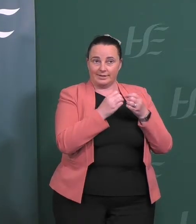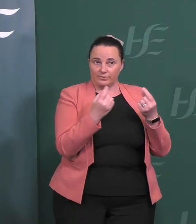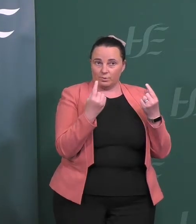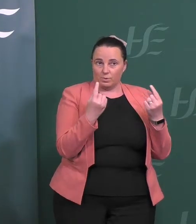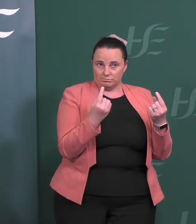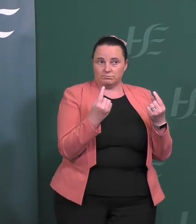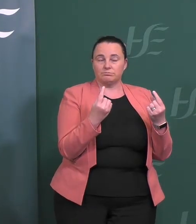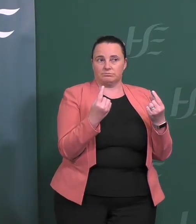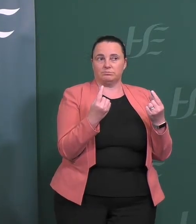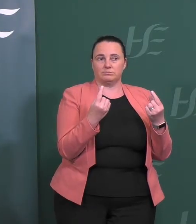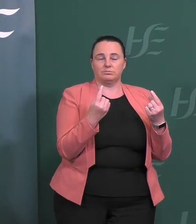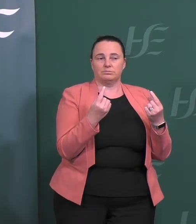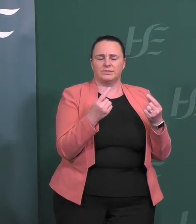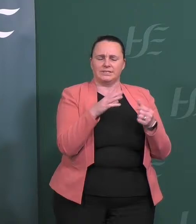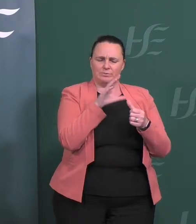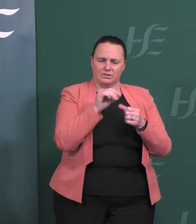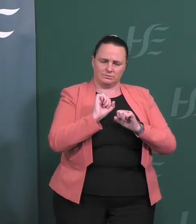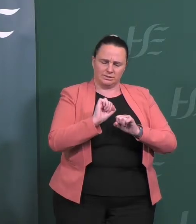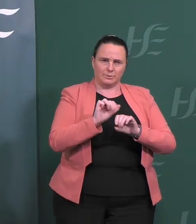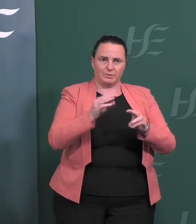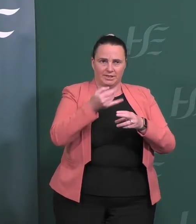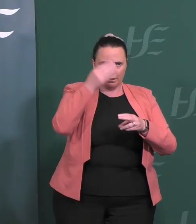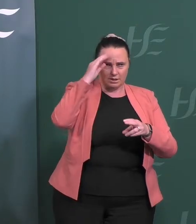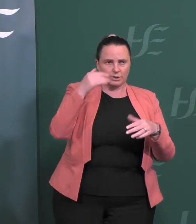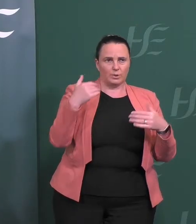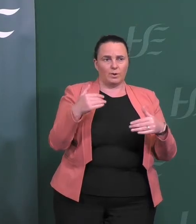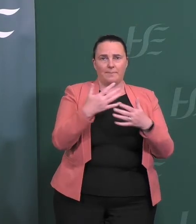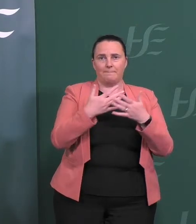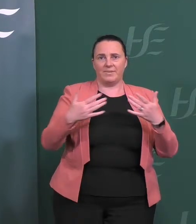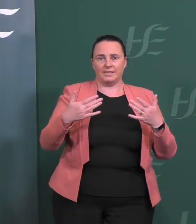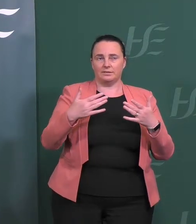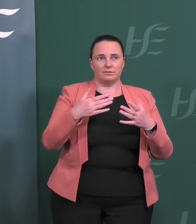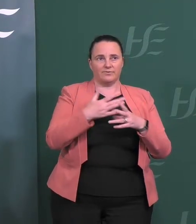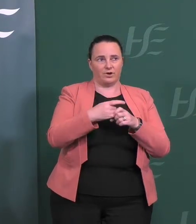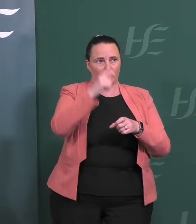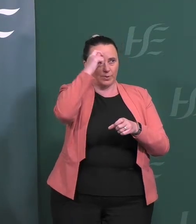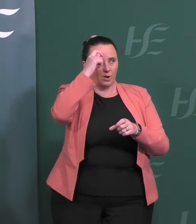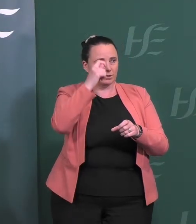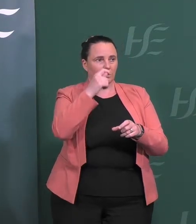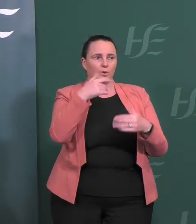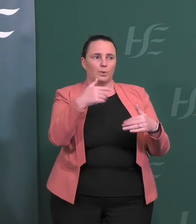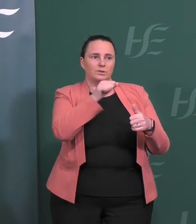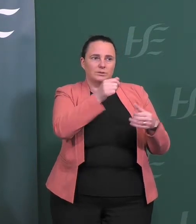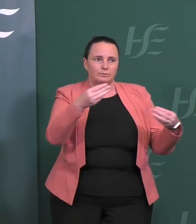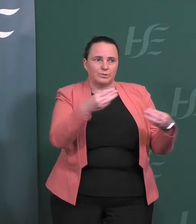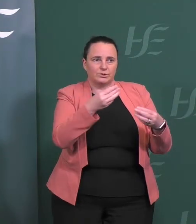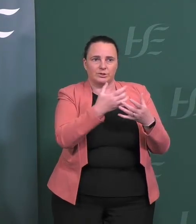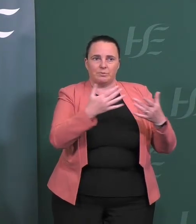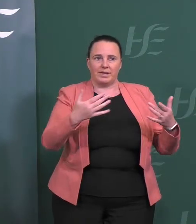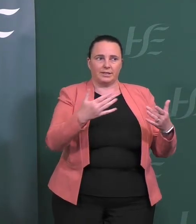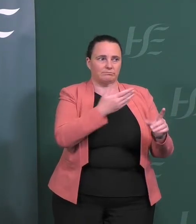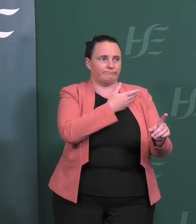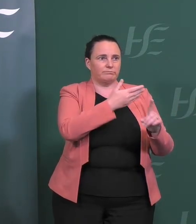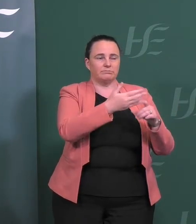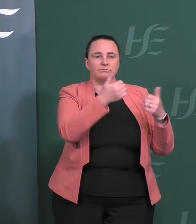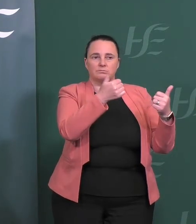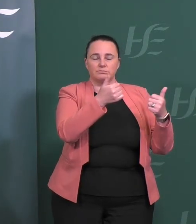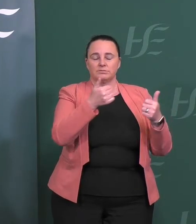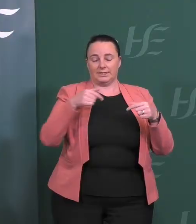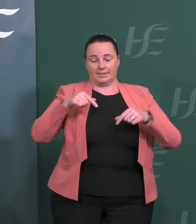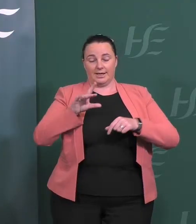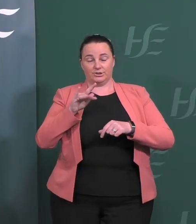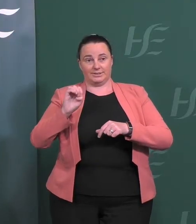I think, particularly people in Ireland, is beyond many people's expectations to date. We've developed